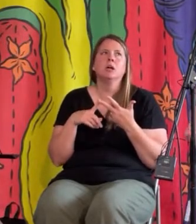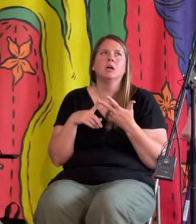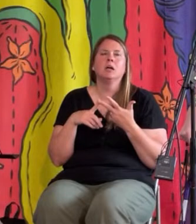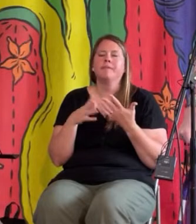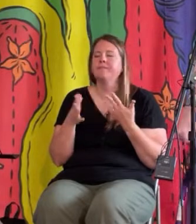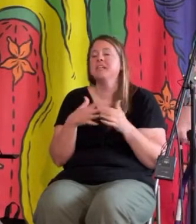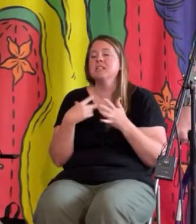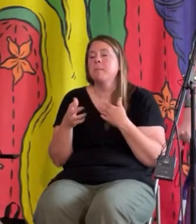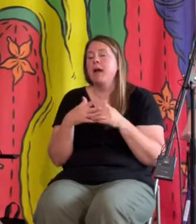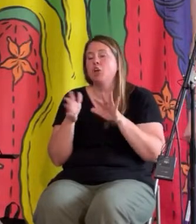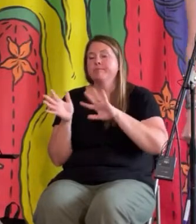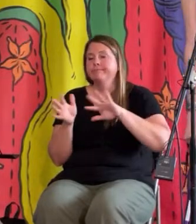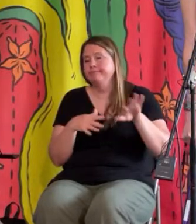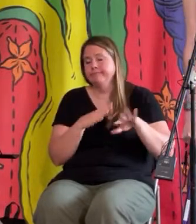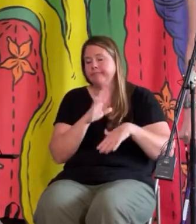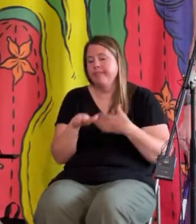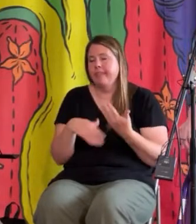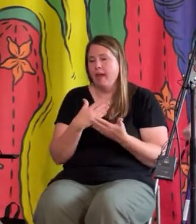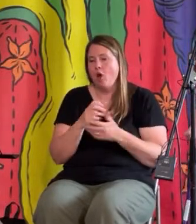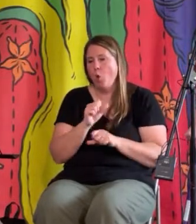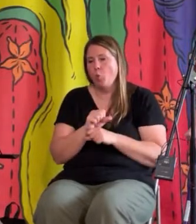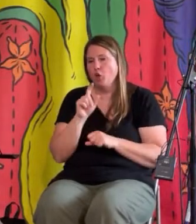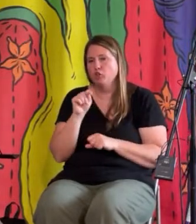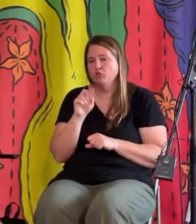doesn't matter. Anyway, they're all in the trades.